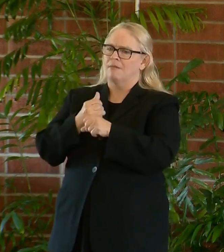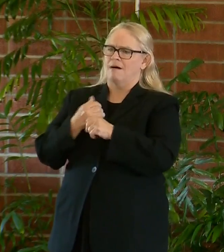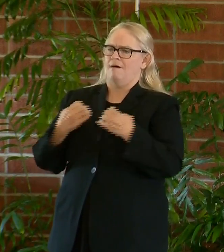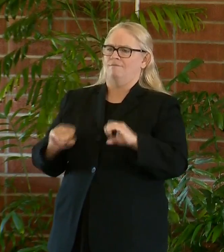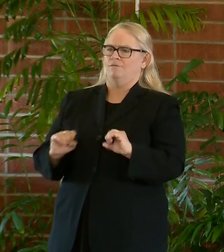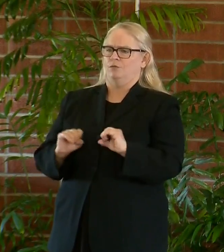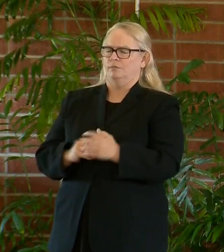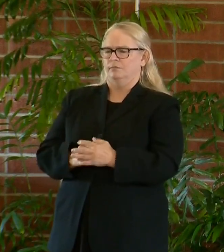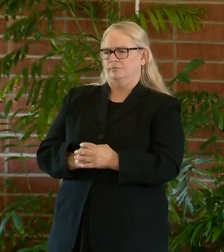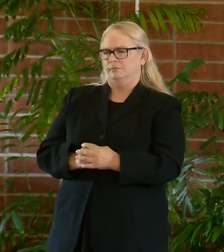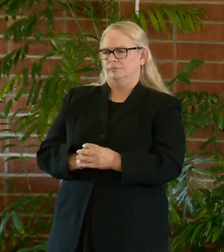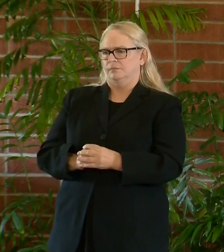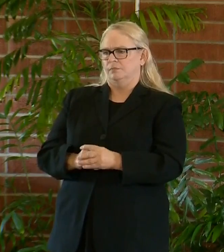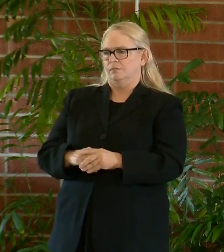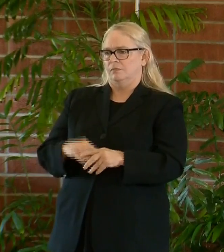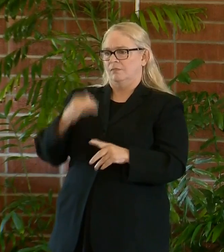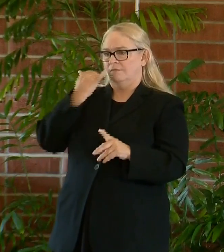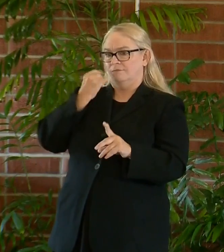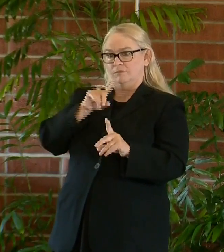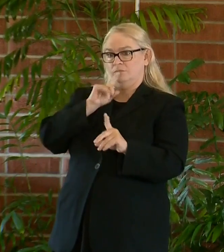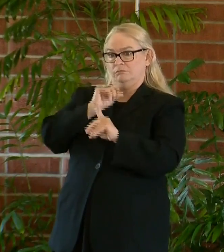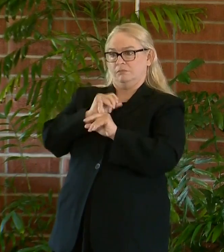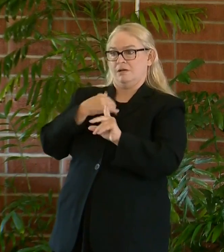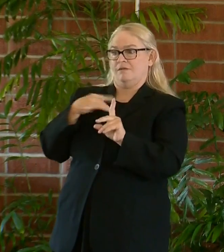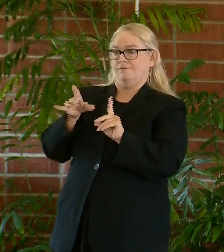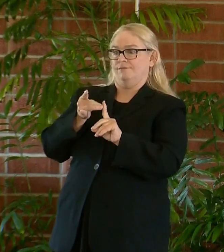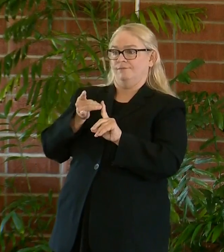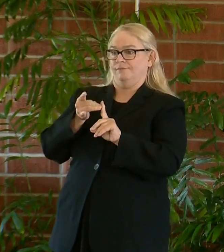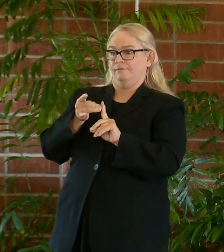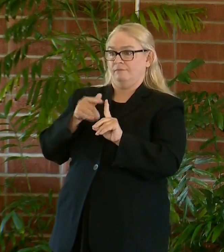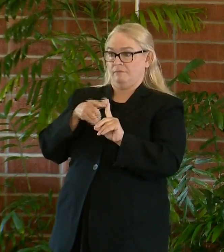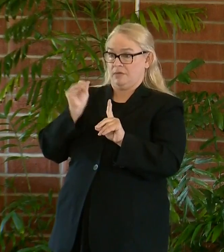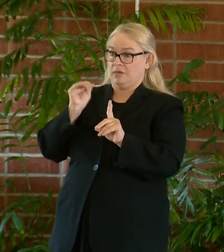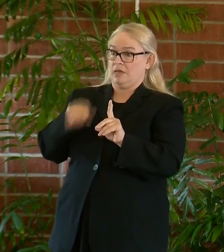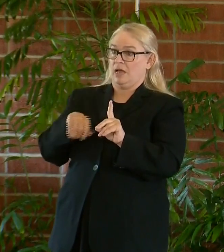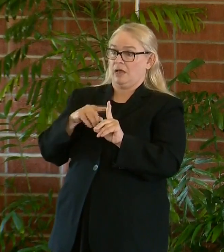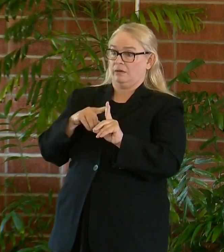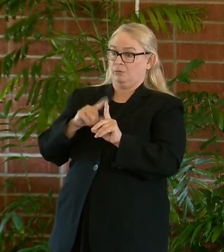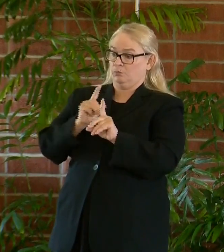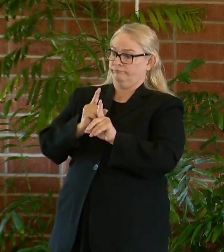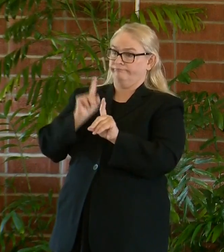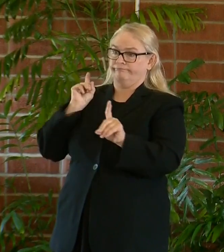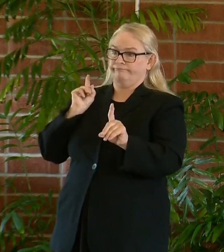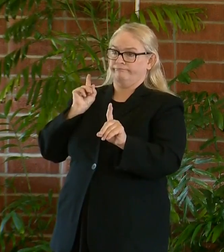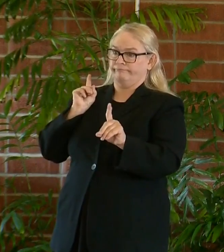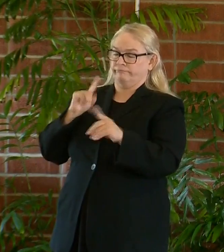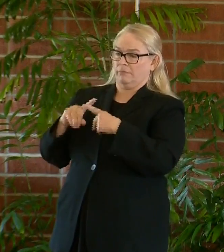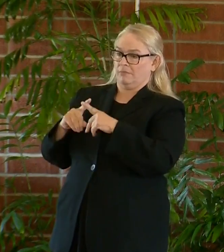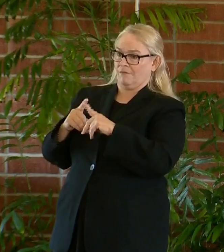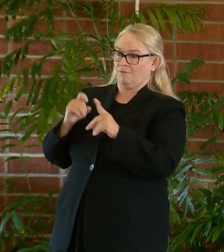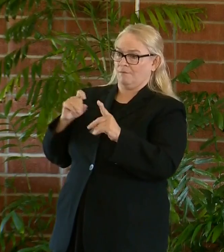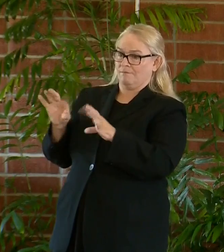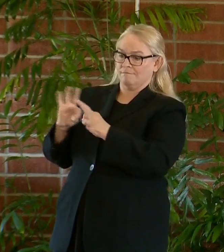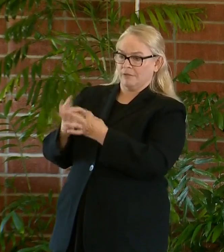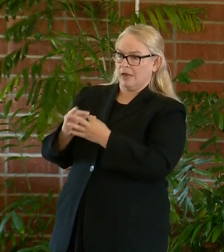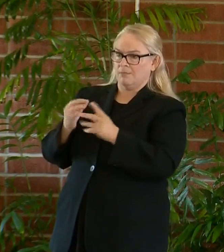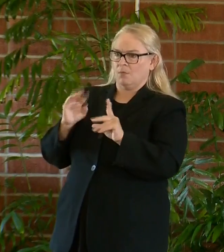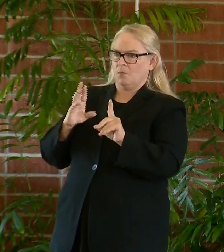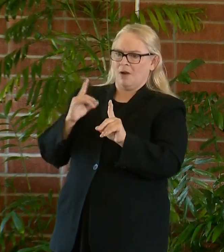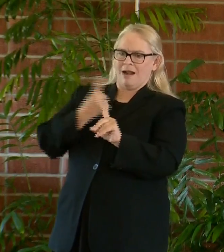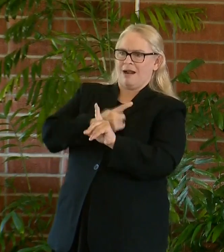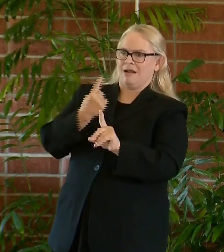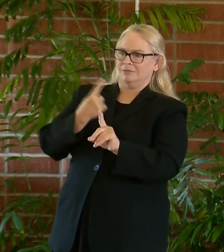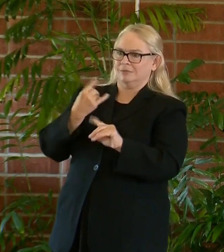positive can successfully isolate and quarantine in a safe and supported way so that we can reduce the lanes